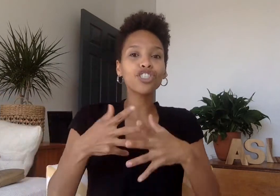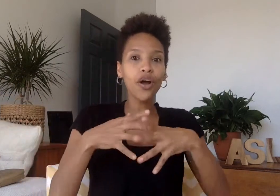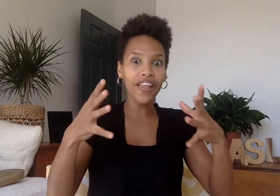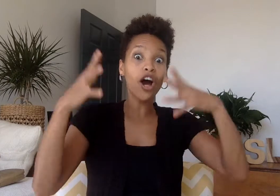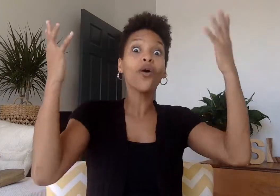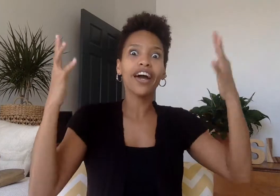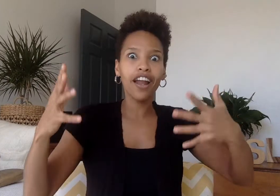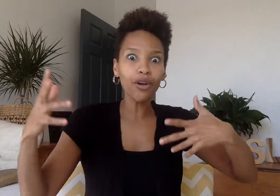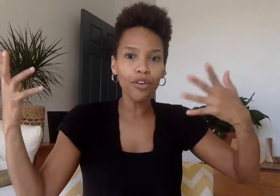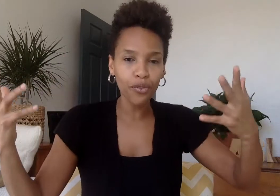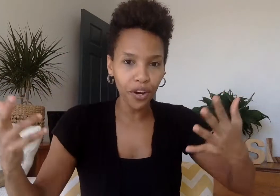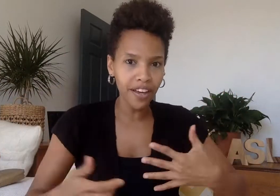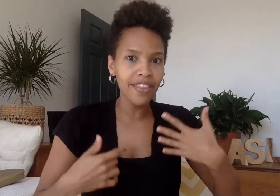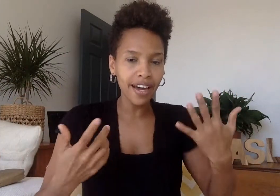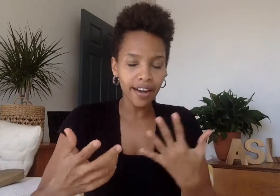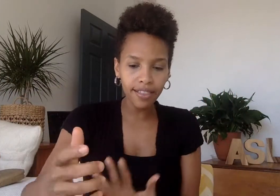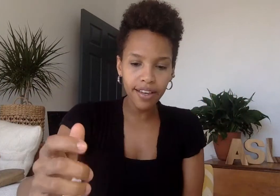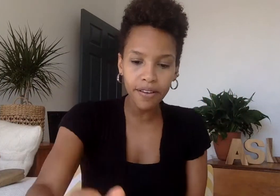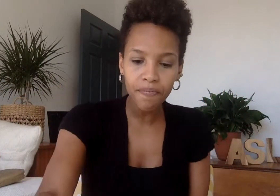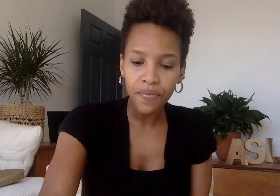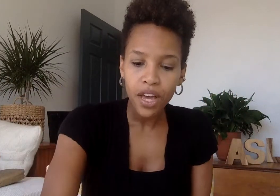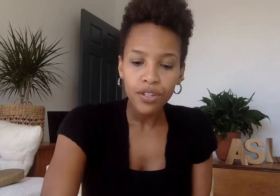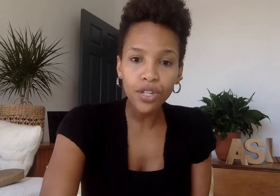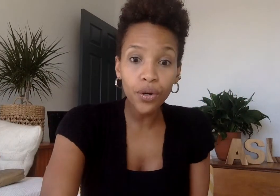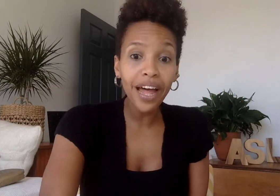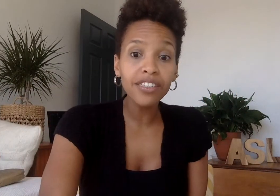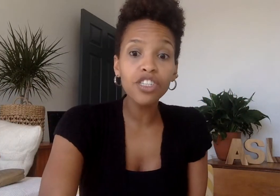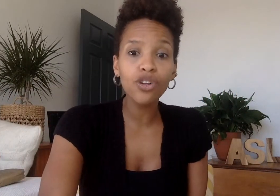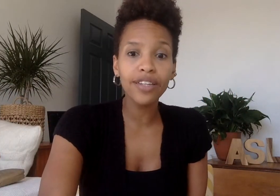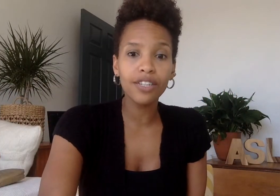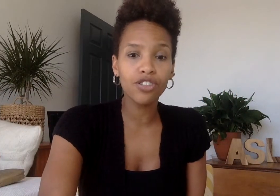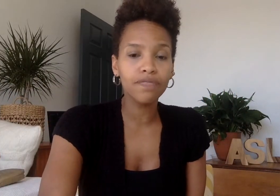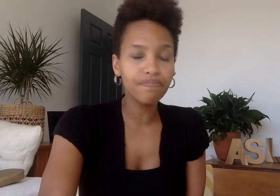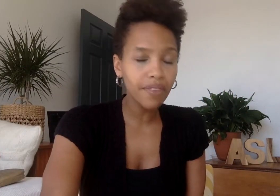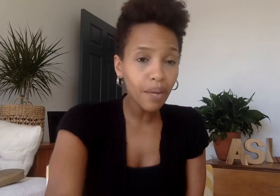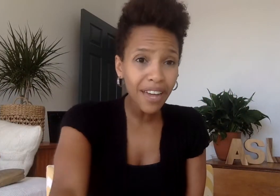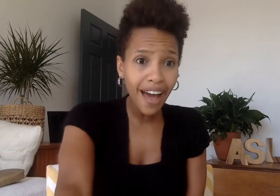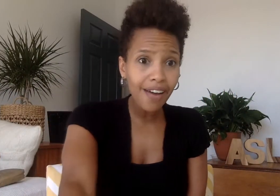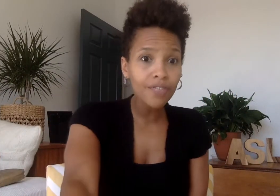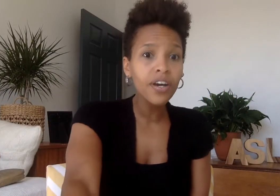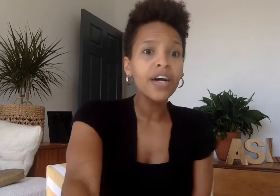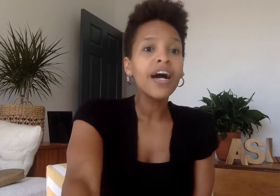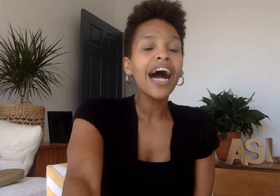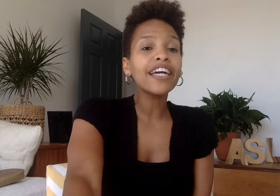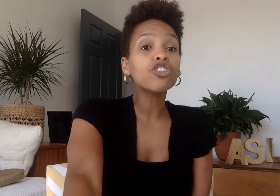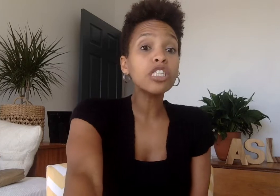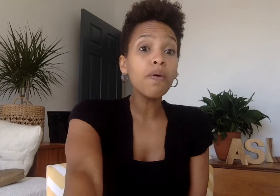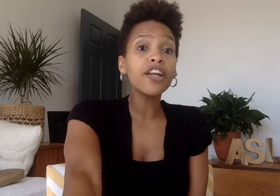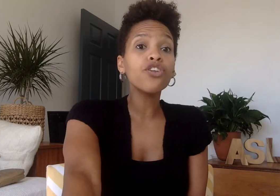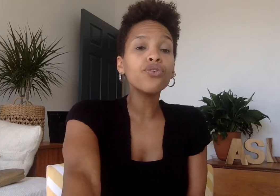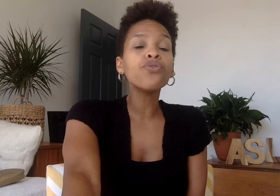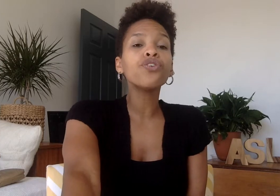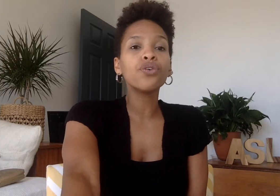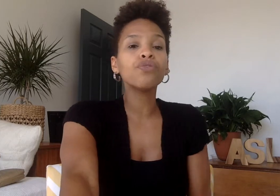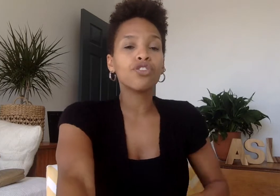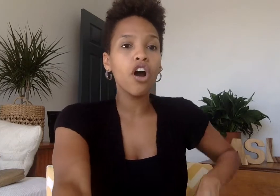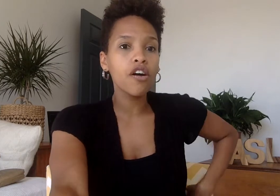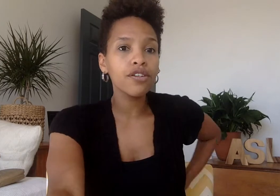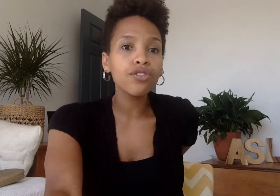showing that, I got another one for you, that kind of thing. So that's the transition. Then we have, I had just bought a new used car. So